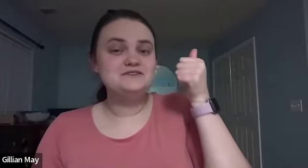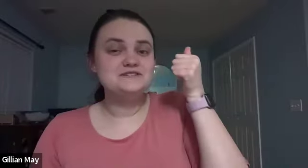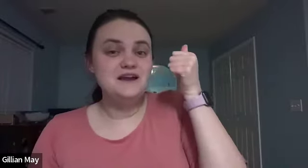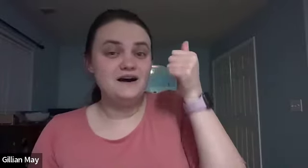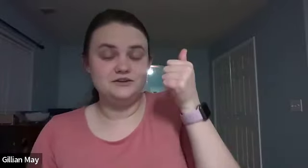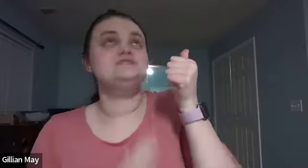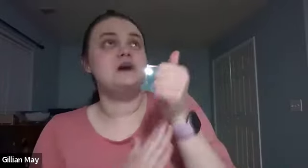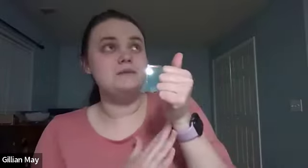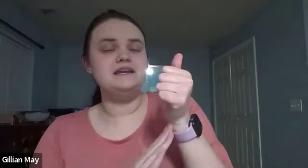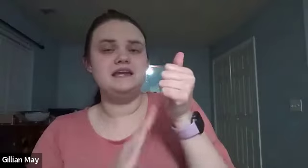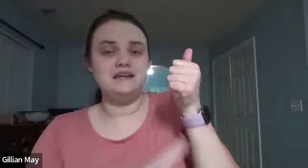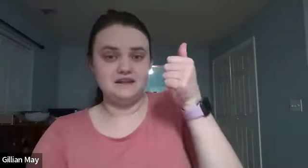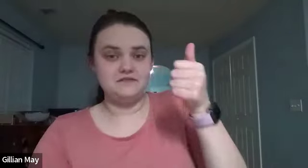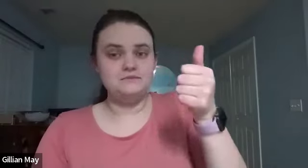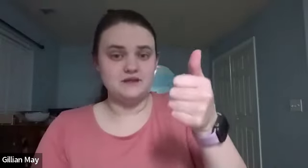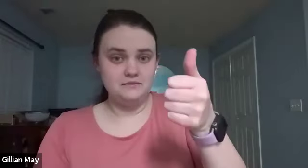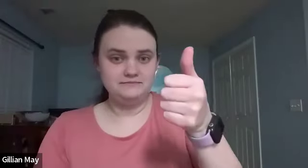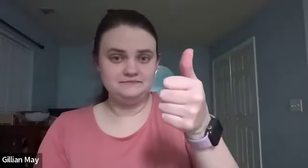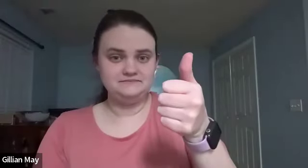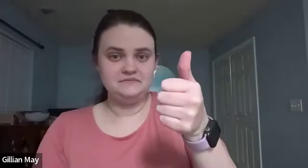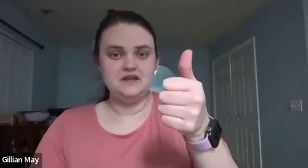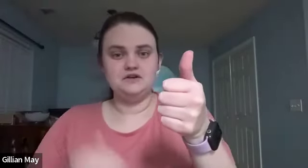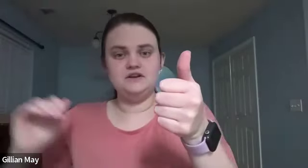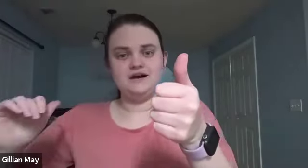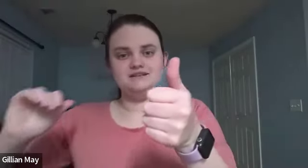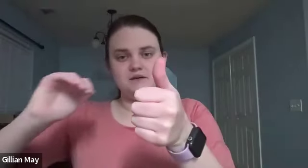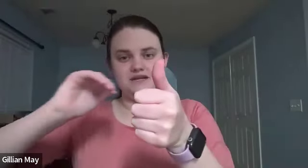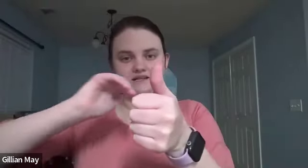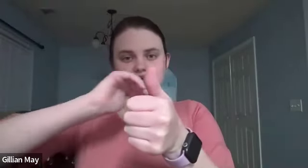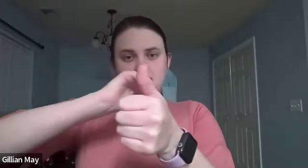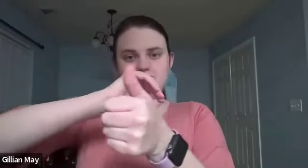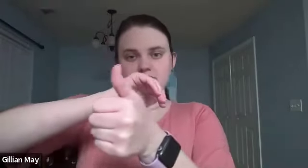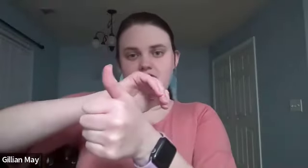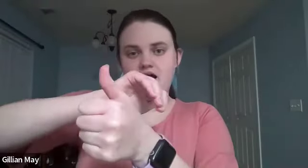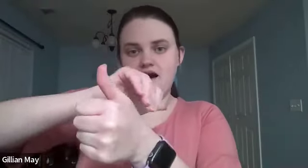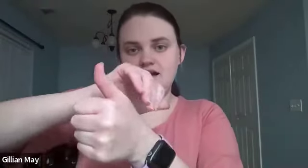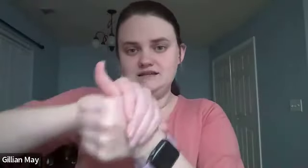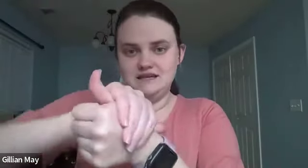your dominant hand in a thumbs up. Your non-dominant is going to come from behind and cup